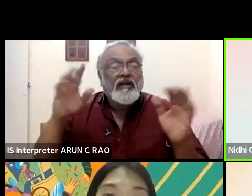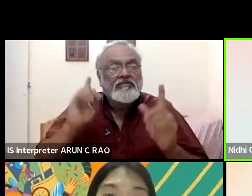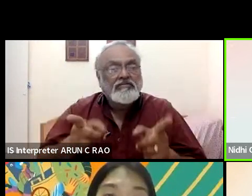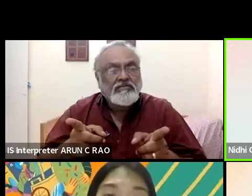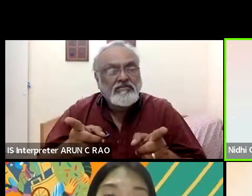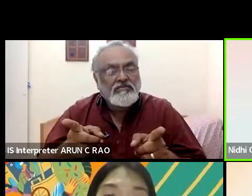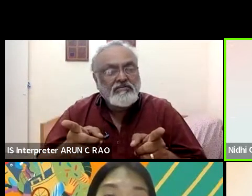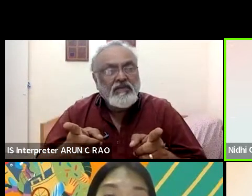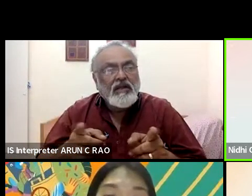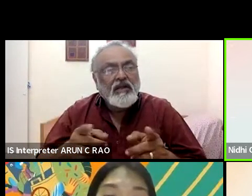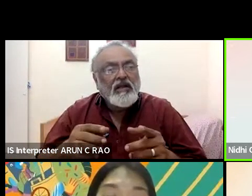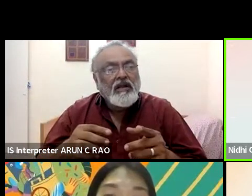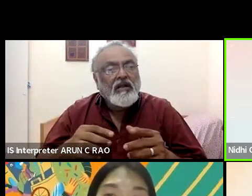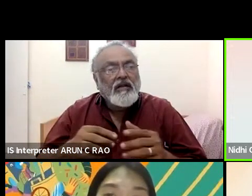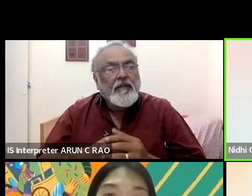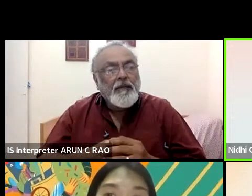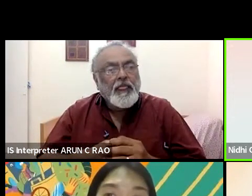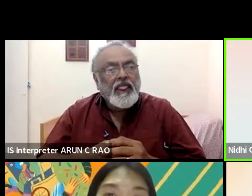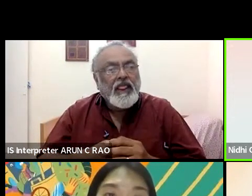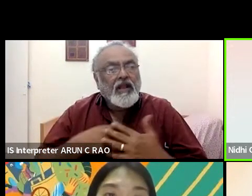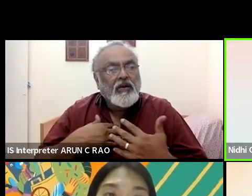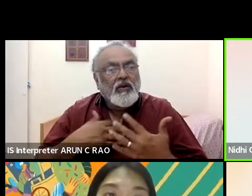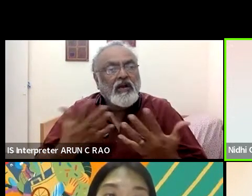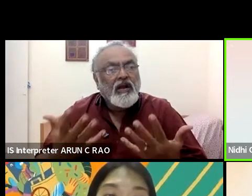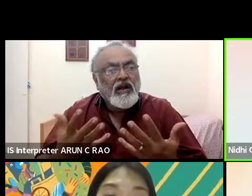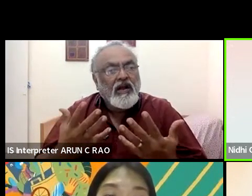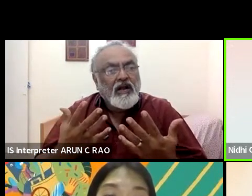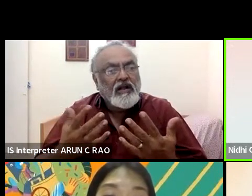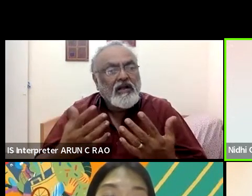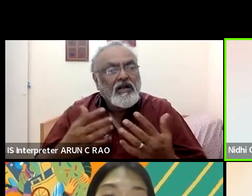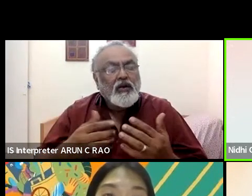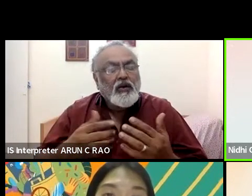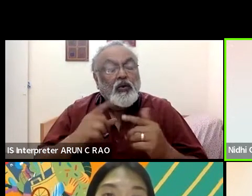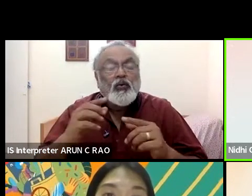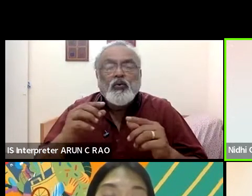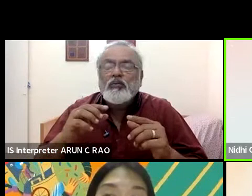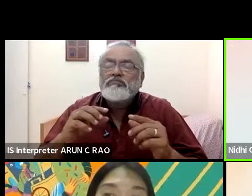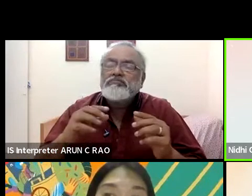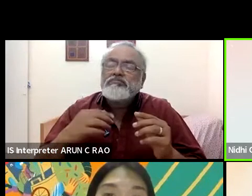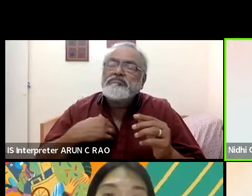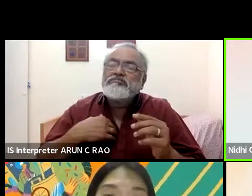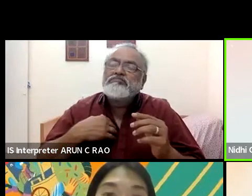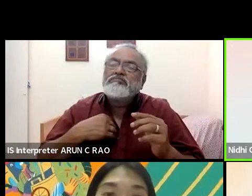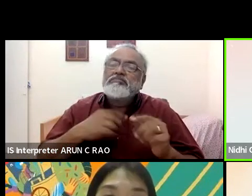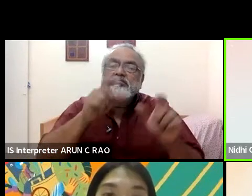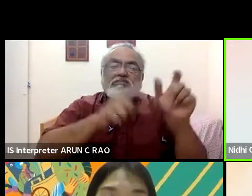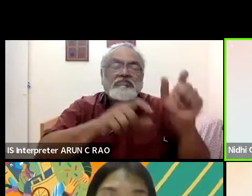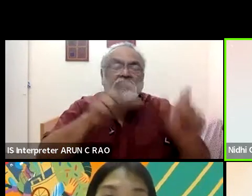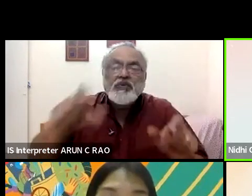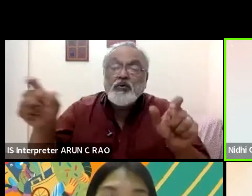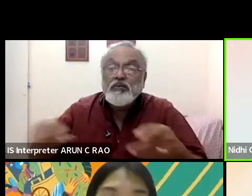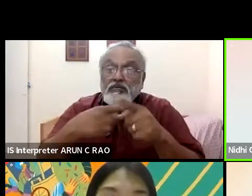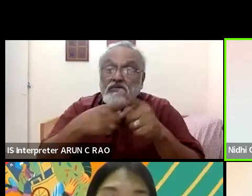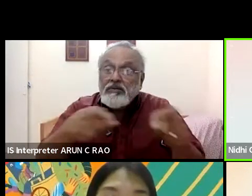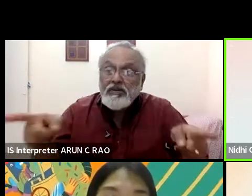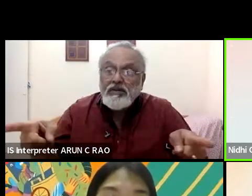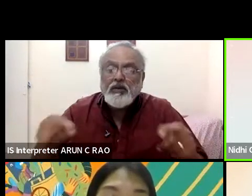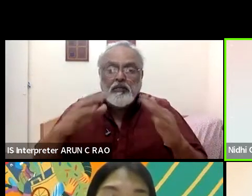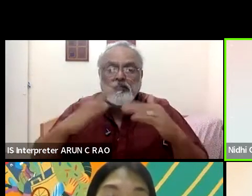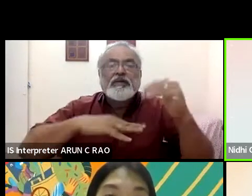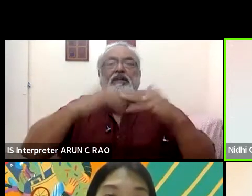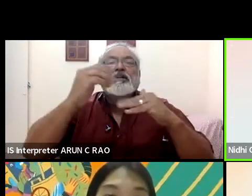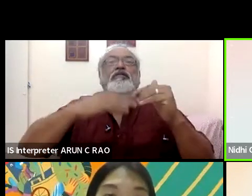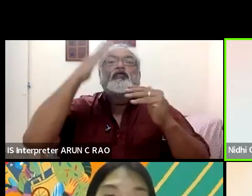just when you're educating the people who are going to be constructing in the future, they also see this as